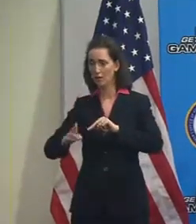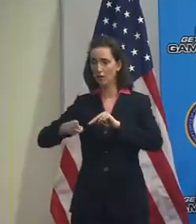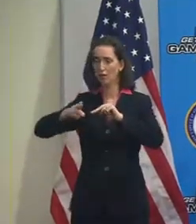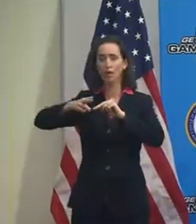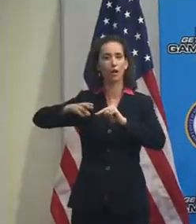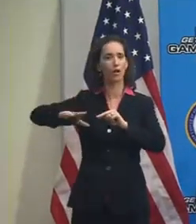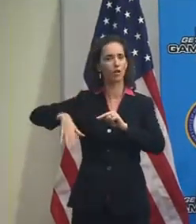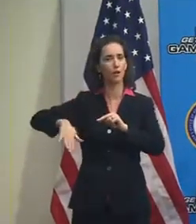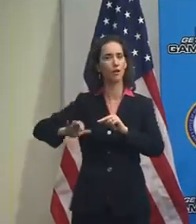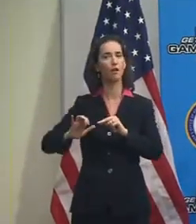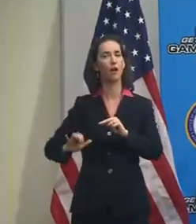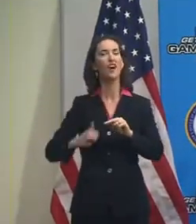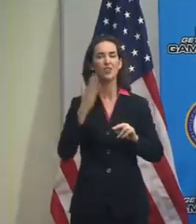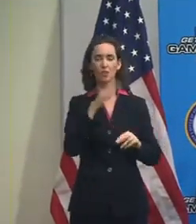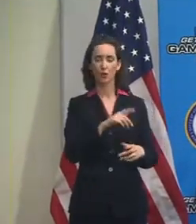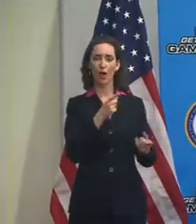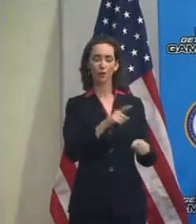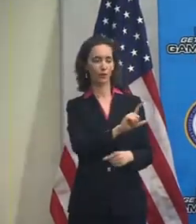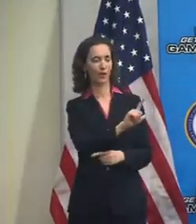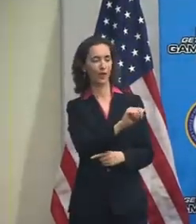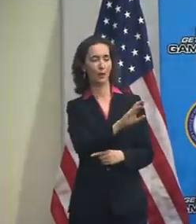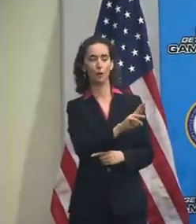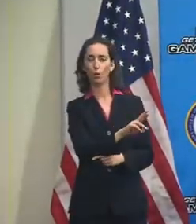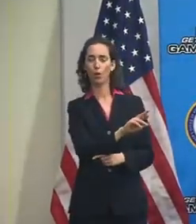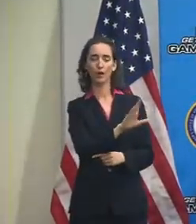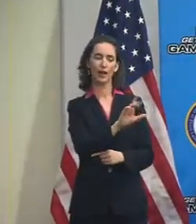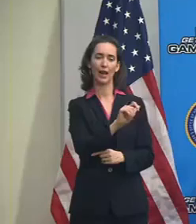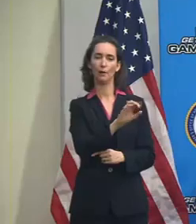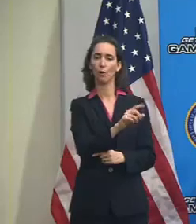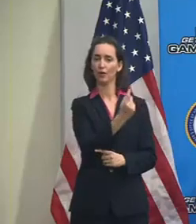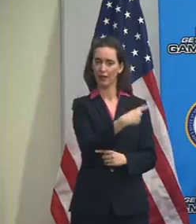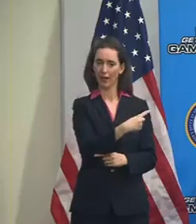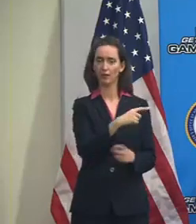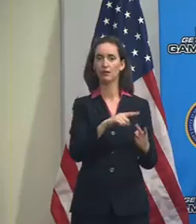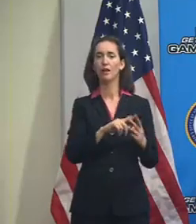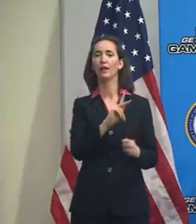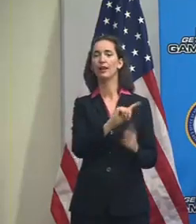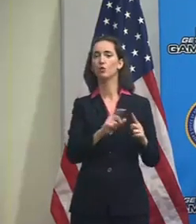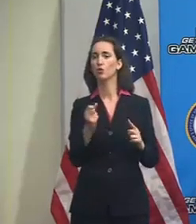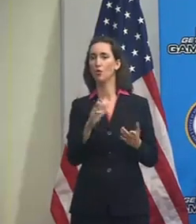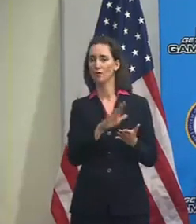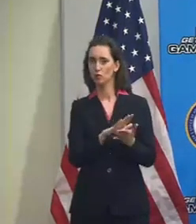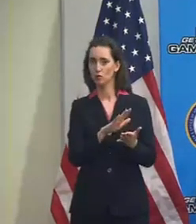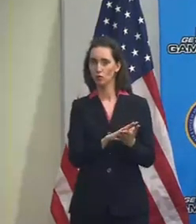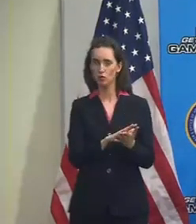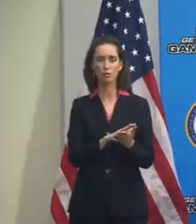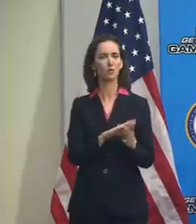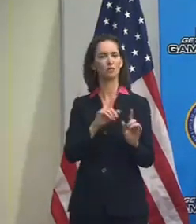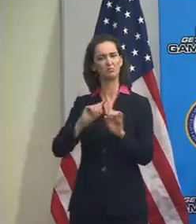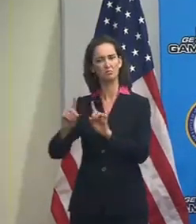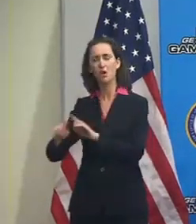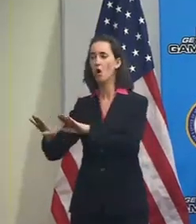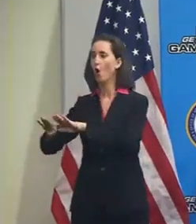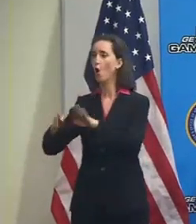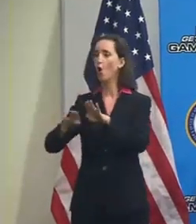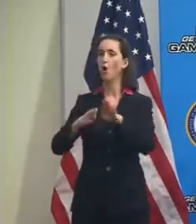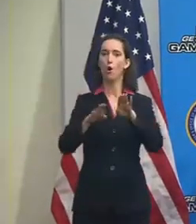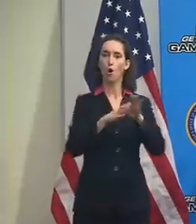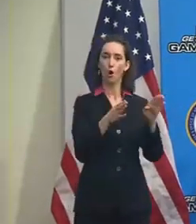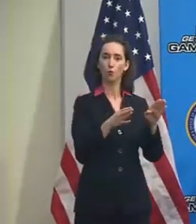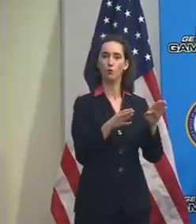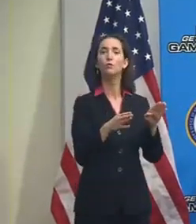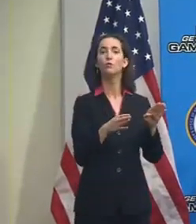Labor Day, with the resumption of K through 12 schools, higher education campuses reopening, Labor Day weekend itself,